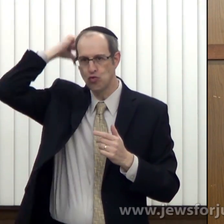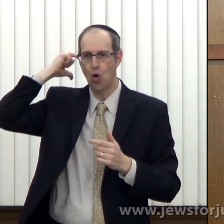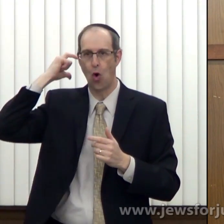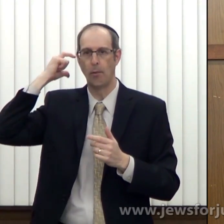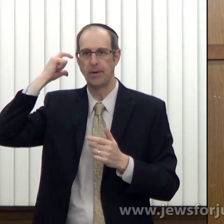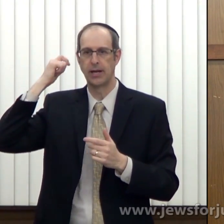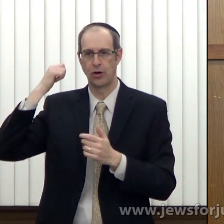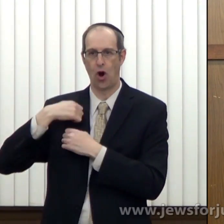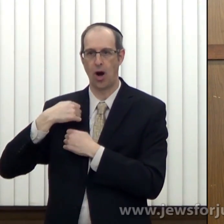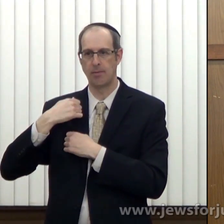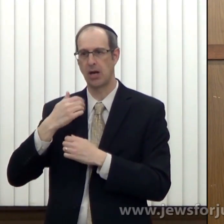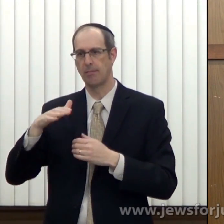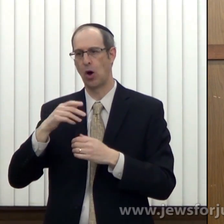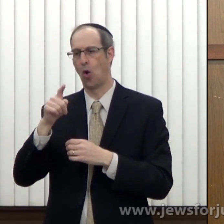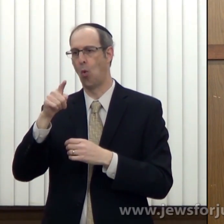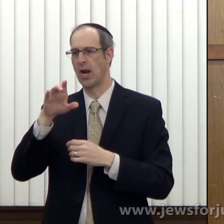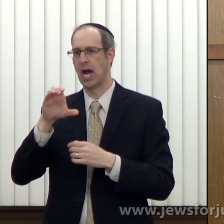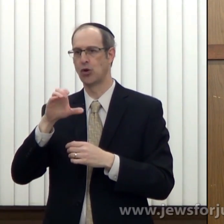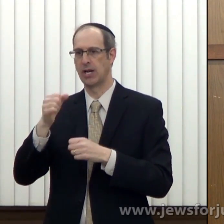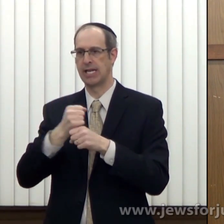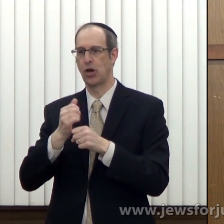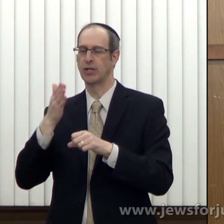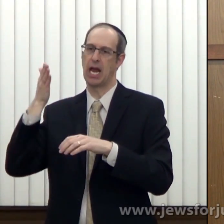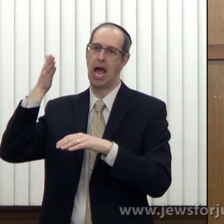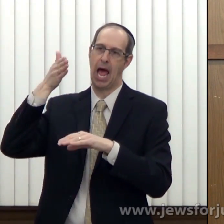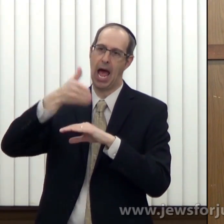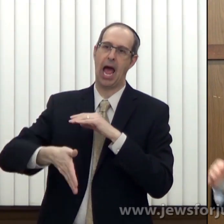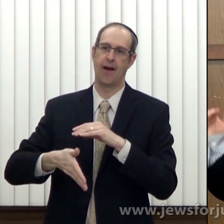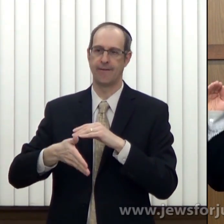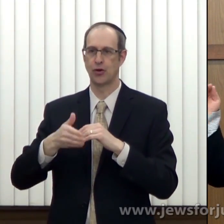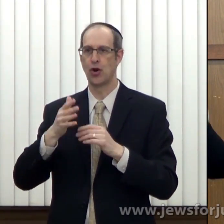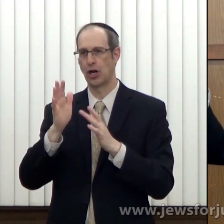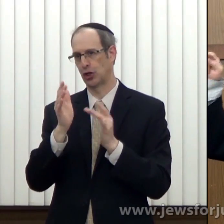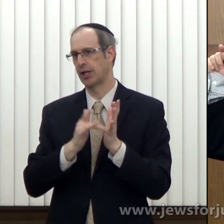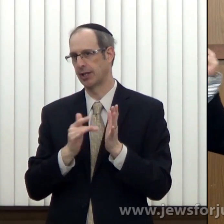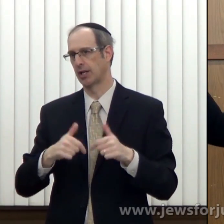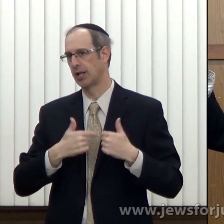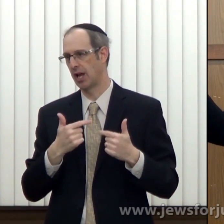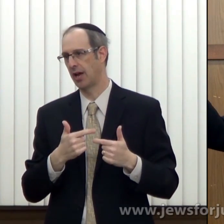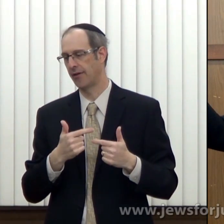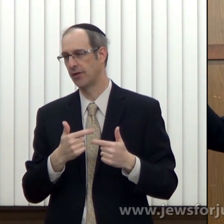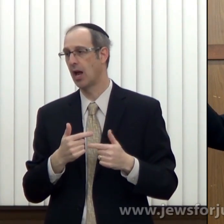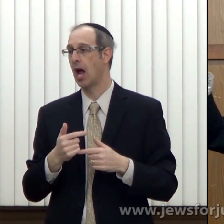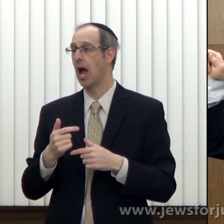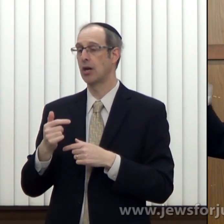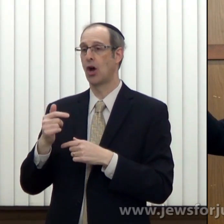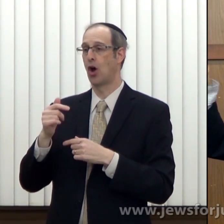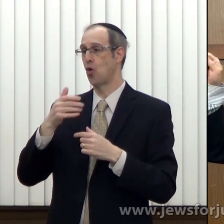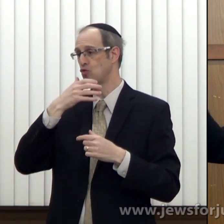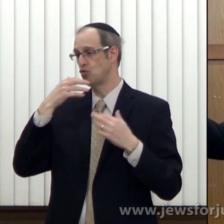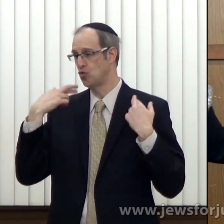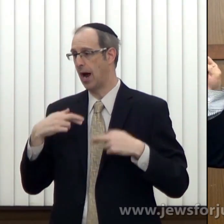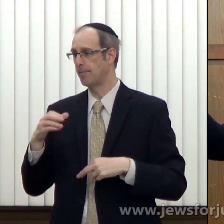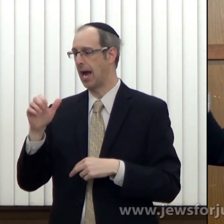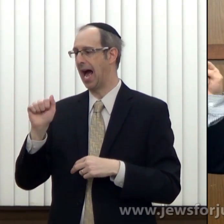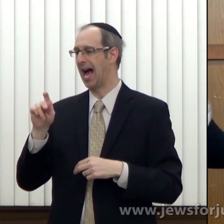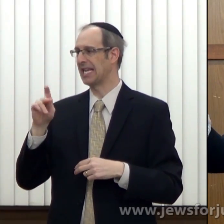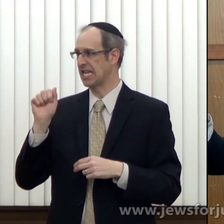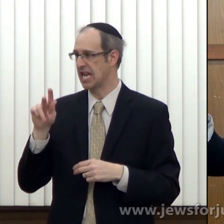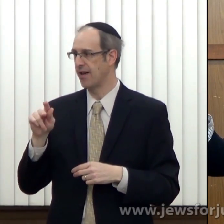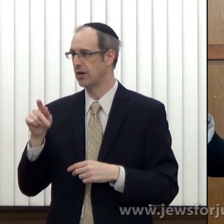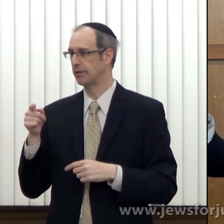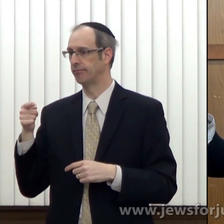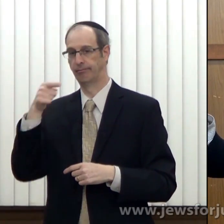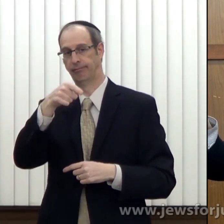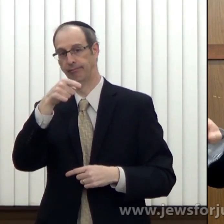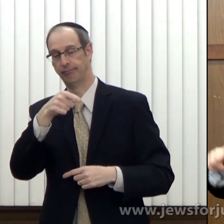about 100 years after Jesus. And Rabbi Akiva pointed to him and said, he is going to be the